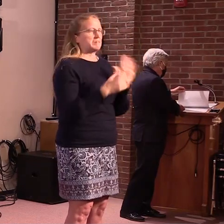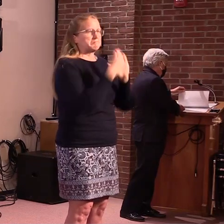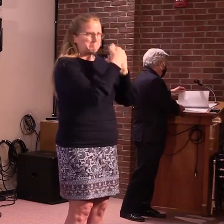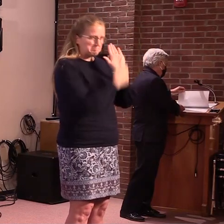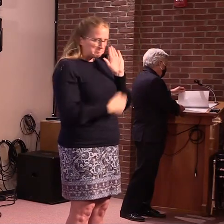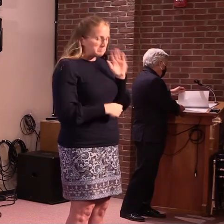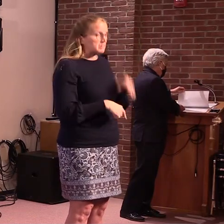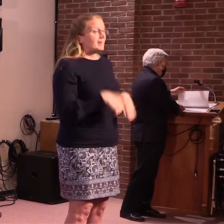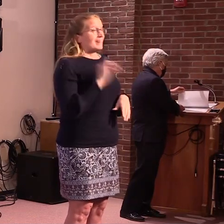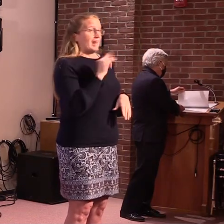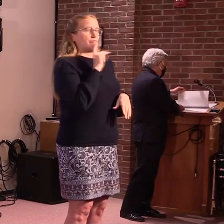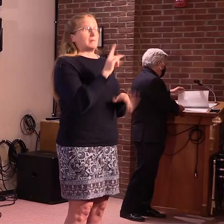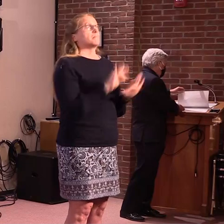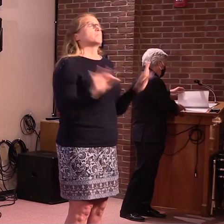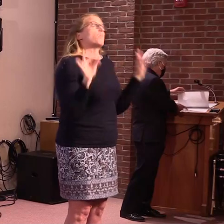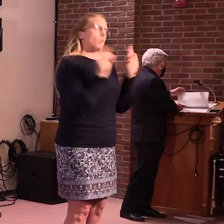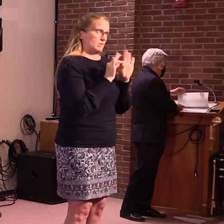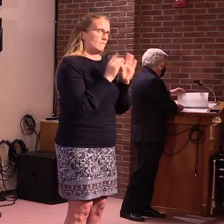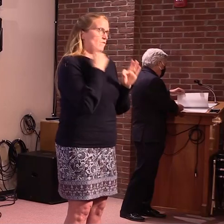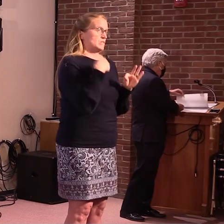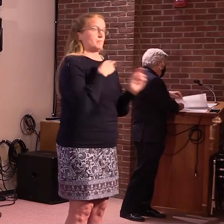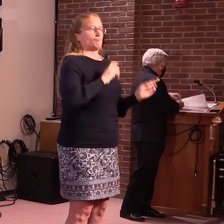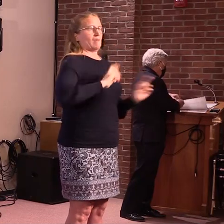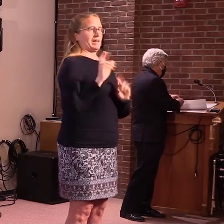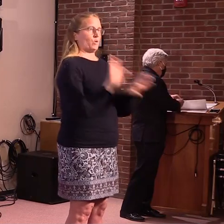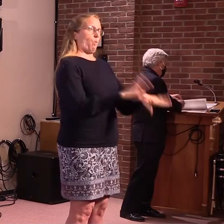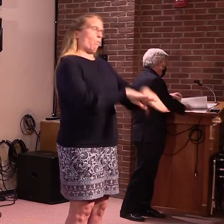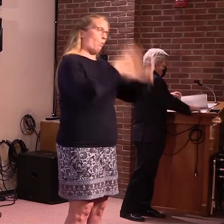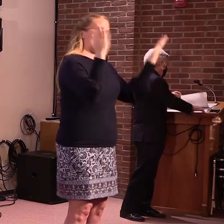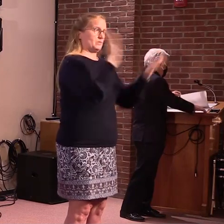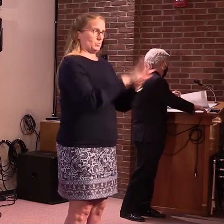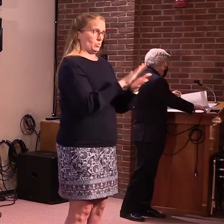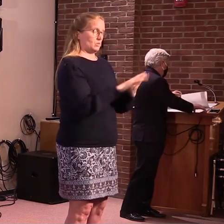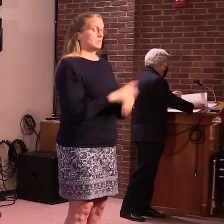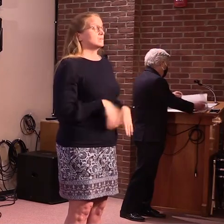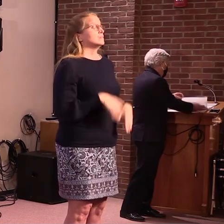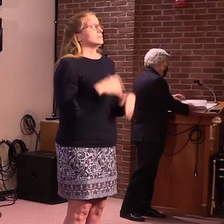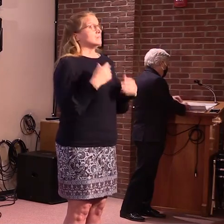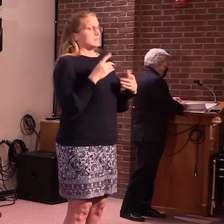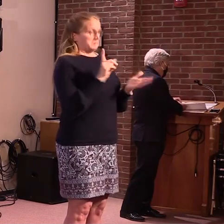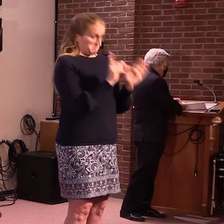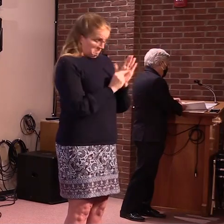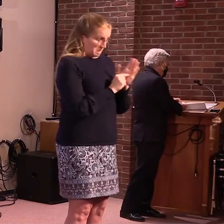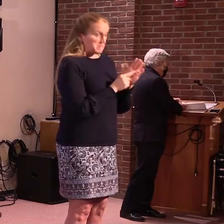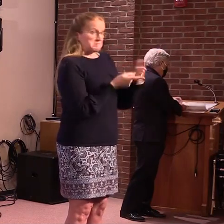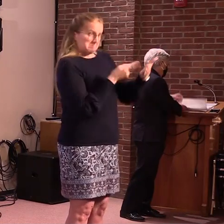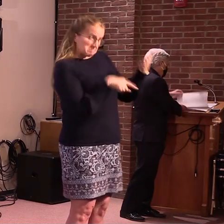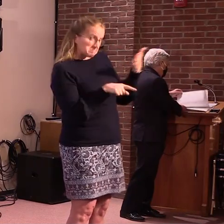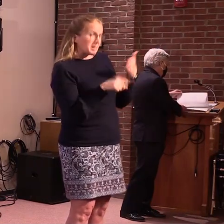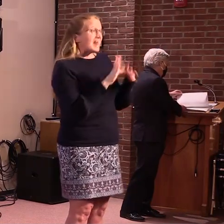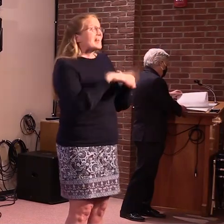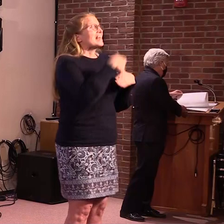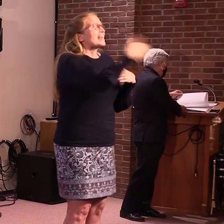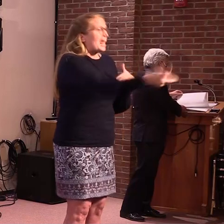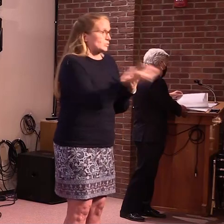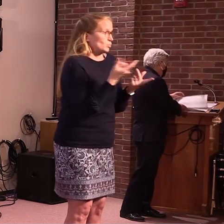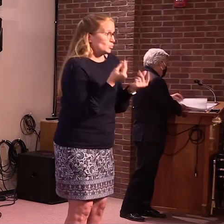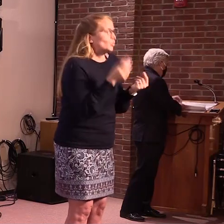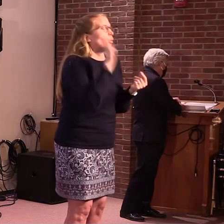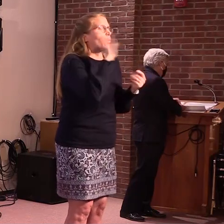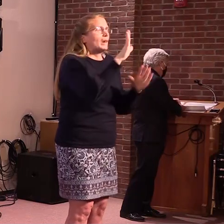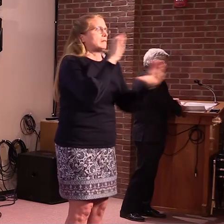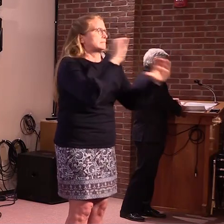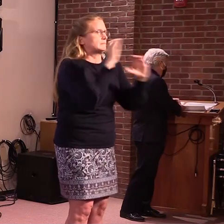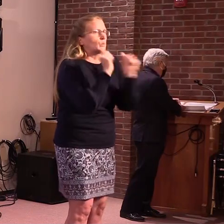open schools. Our next step will be to engage more broadly with students, parents, and community members about determining how the decisions of what step